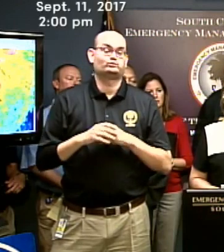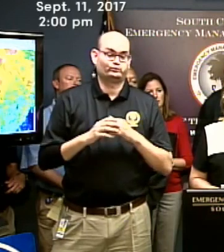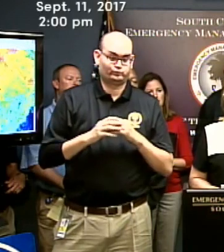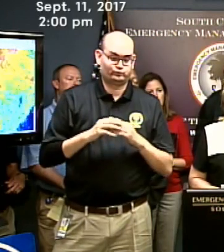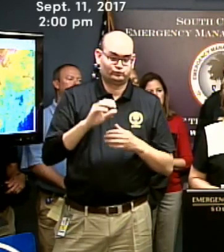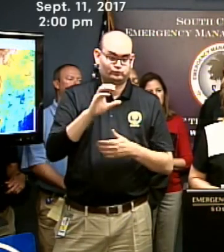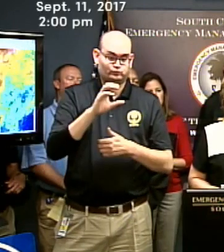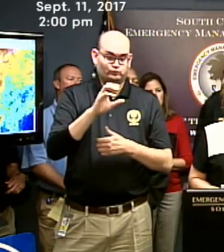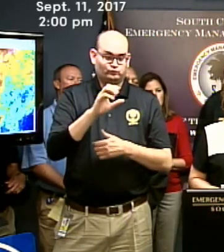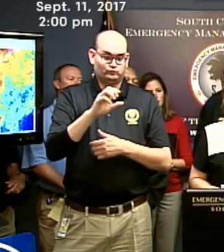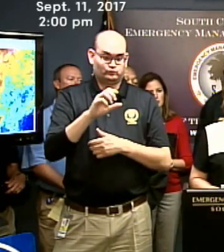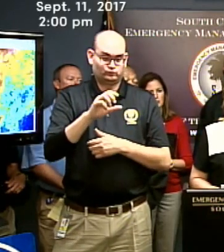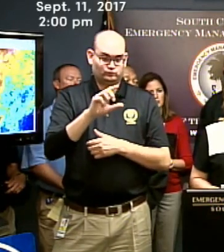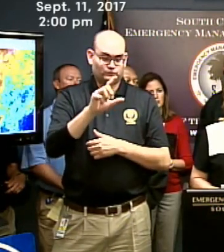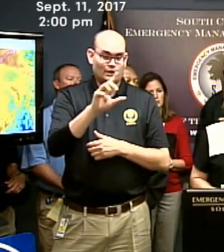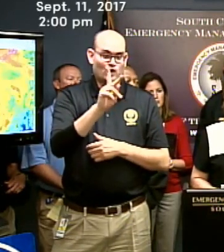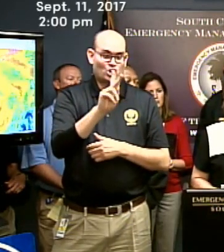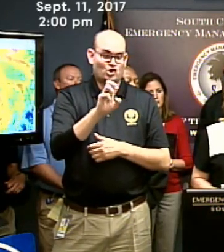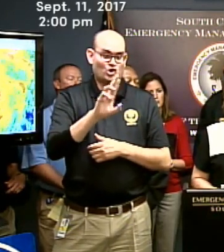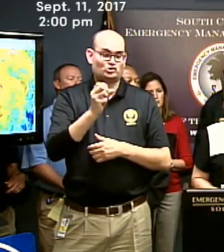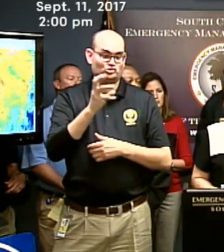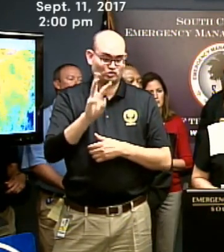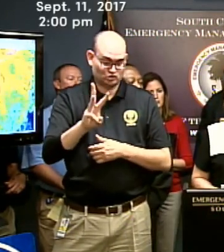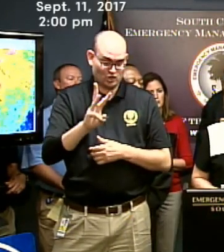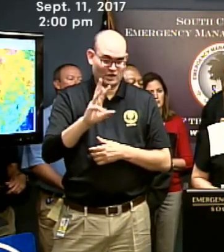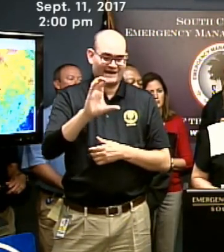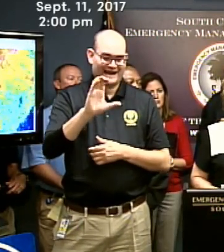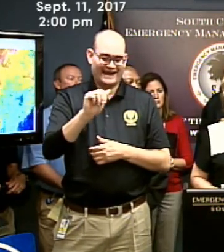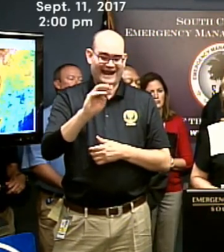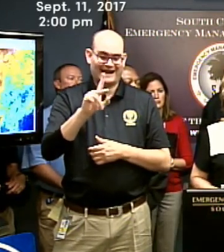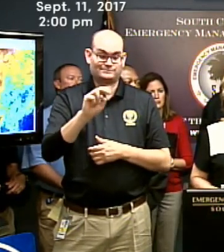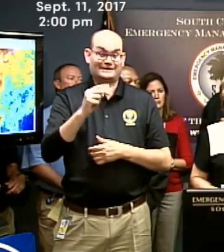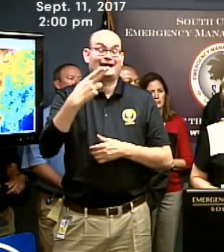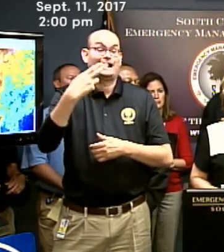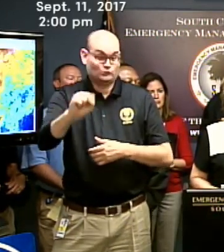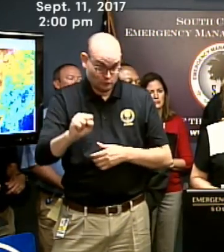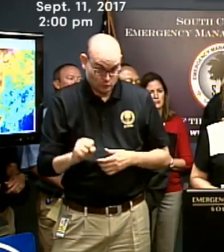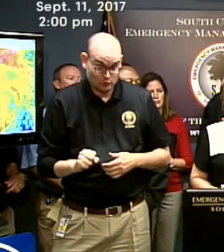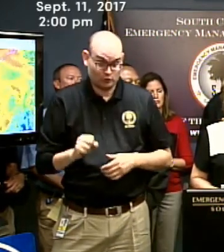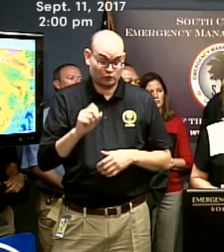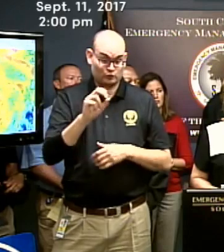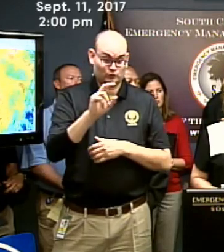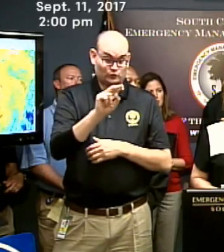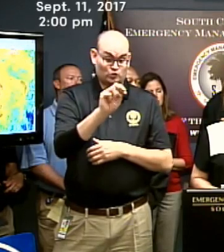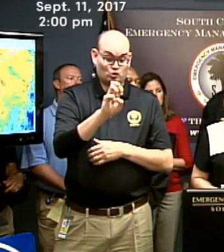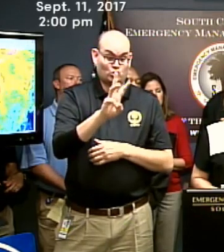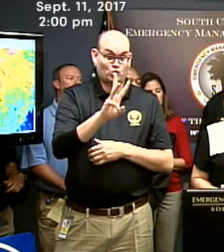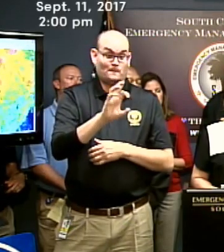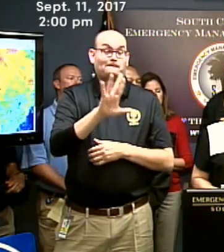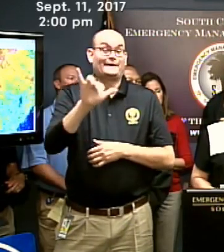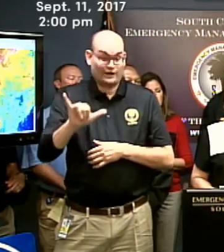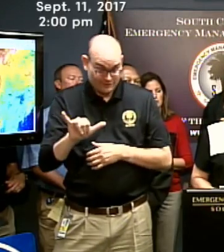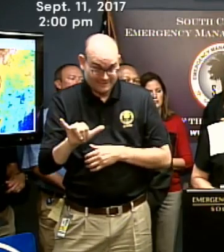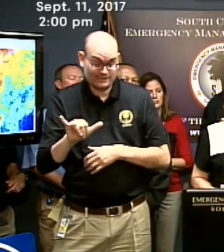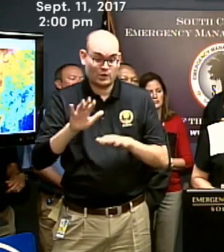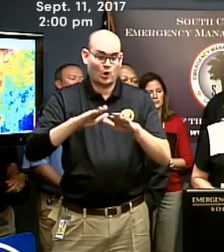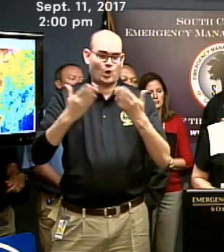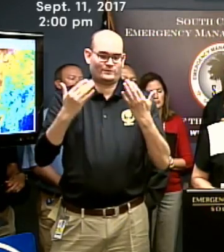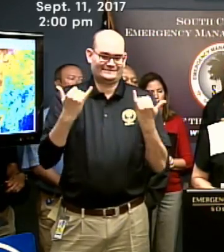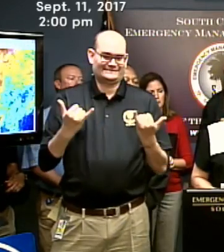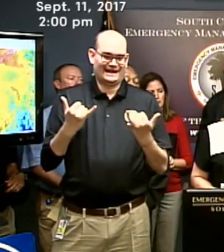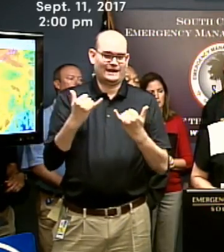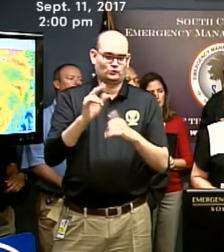one shelter open at Camden High School. In Newberry County, we opened a shelter today at 2 o'clock at the Newberry High